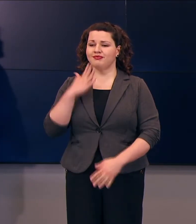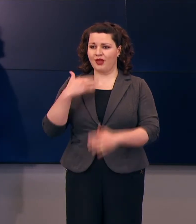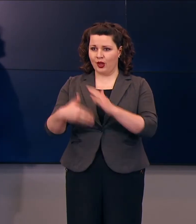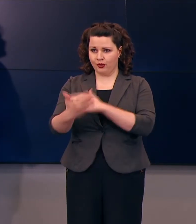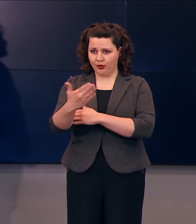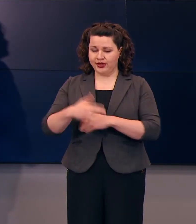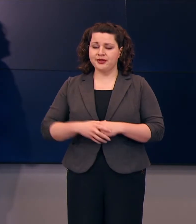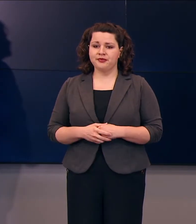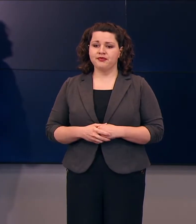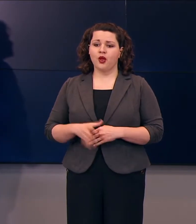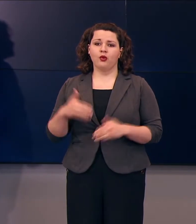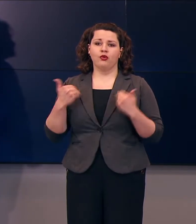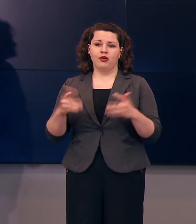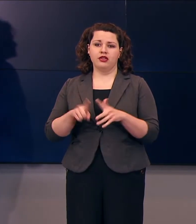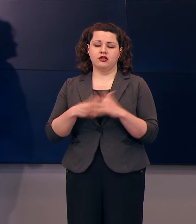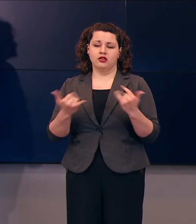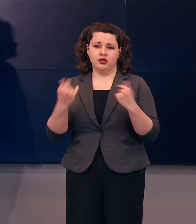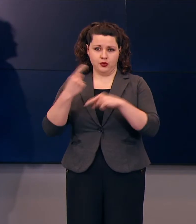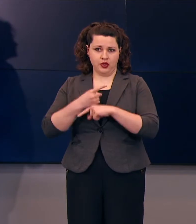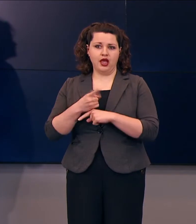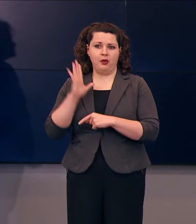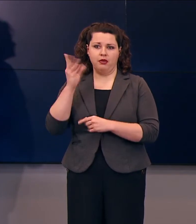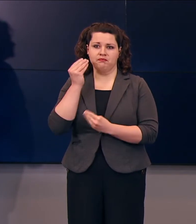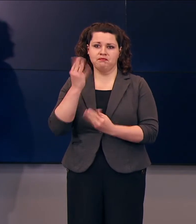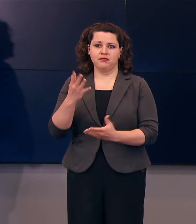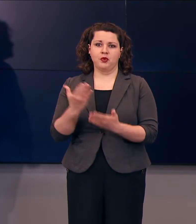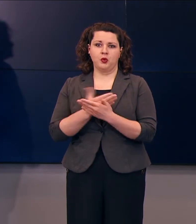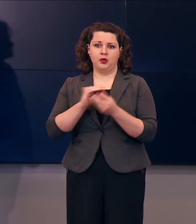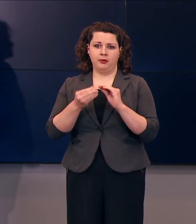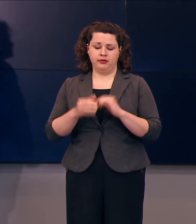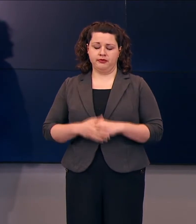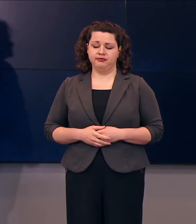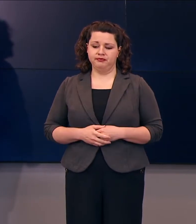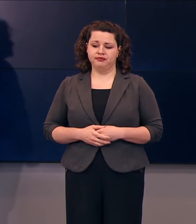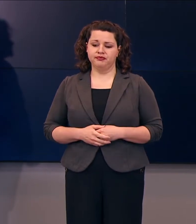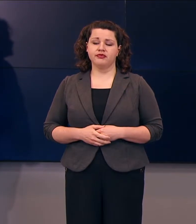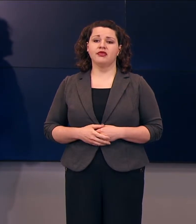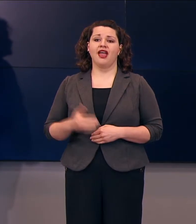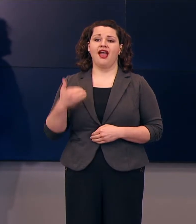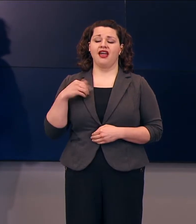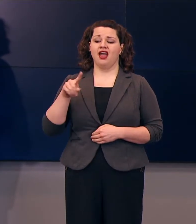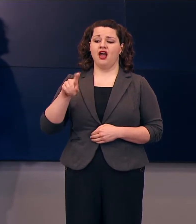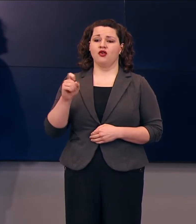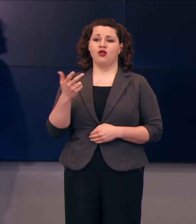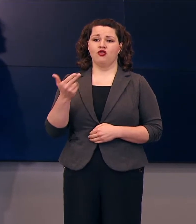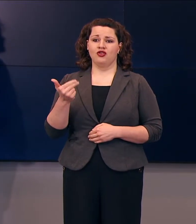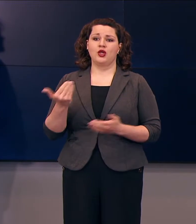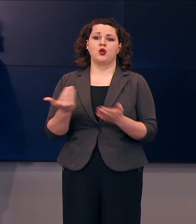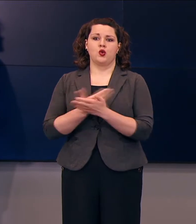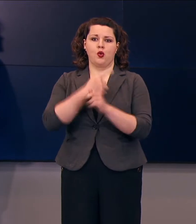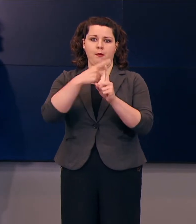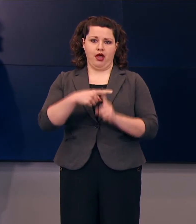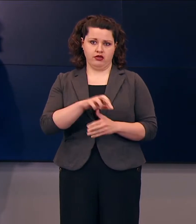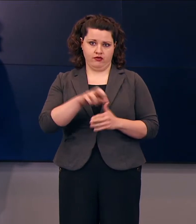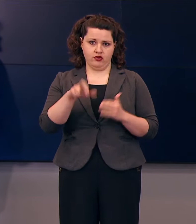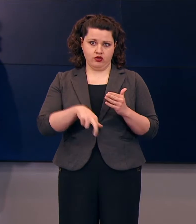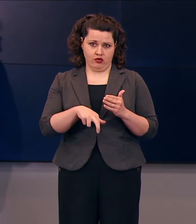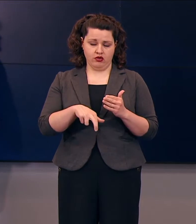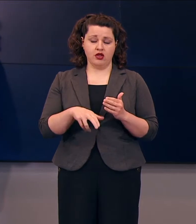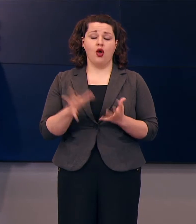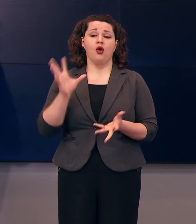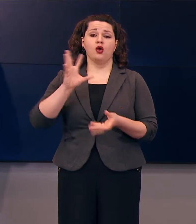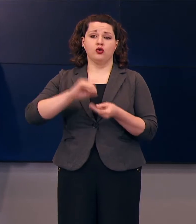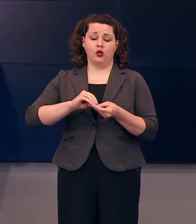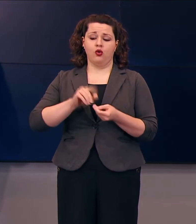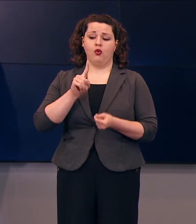Well, good morning. We'll go ahead and get started this morning with an update on the numbers. We had 113 new positive cases for a